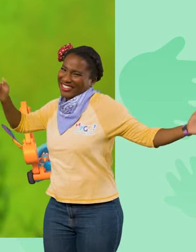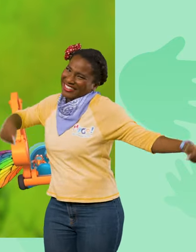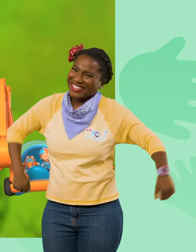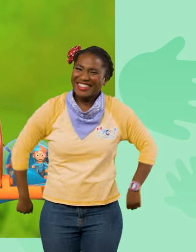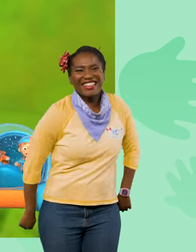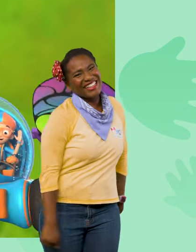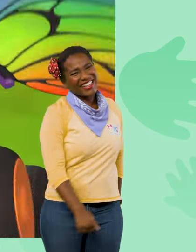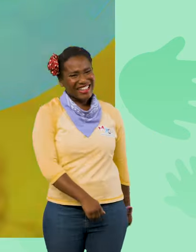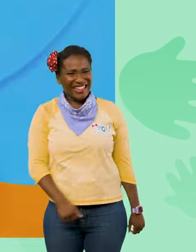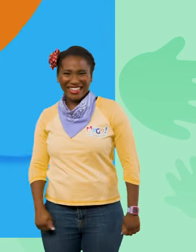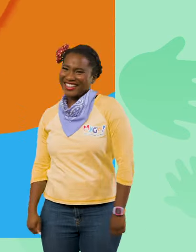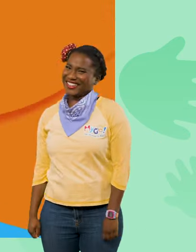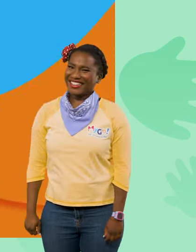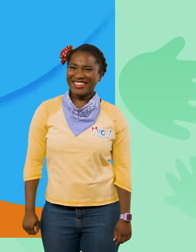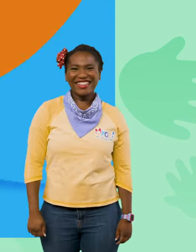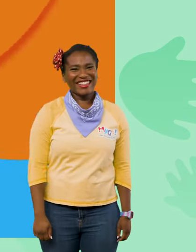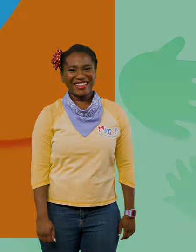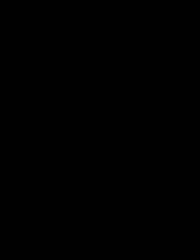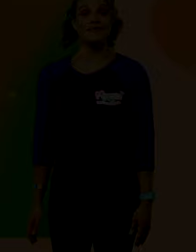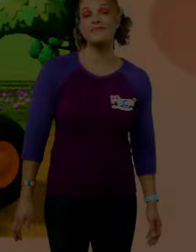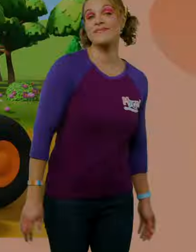Woo-hoo-hoo. Yeah. Huh?